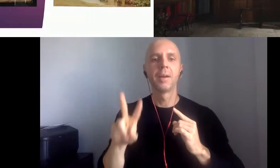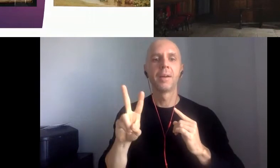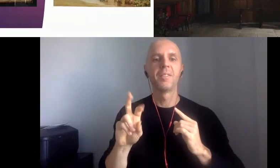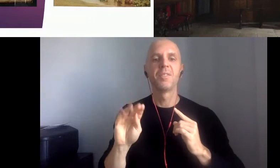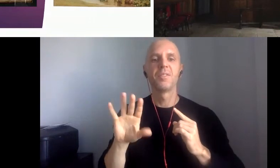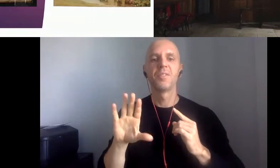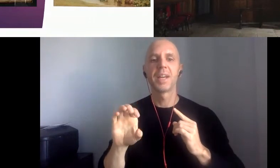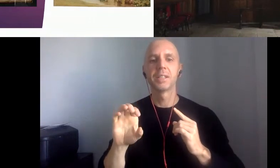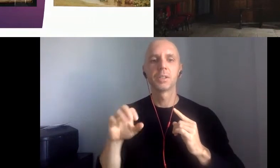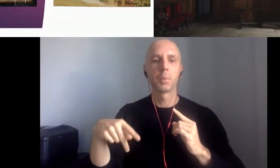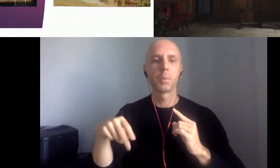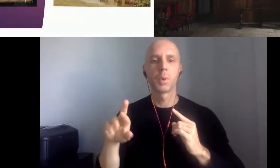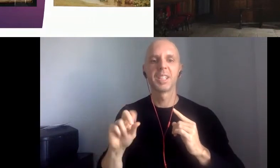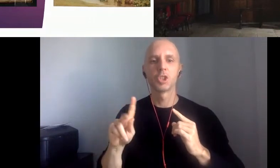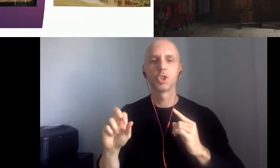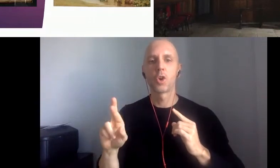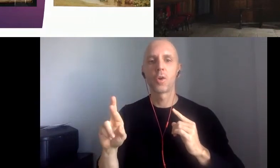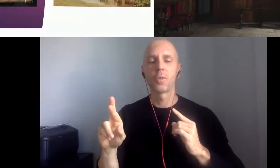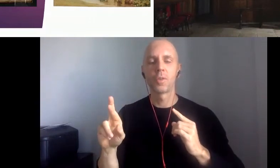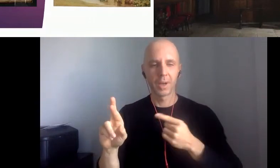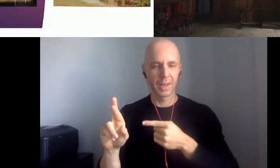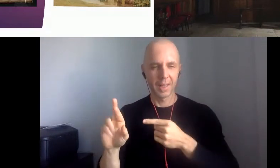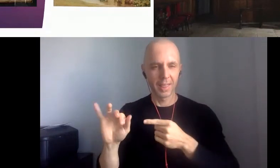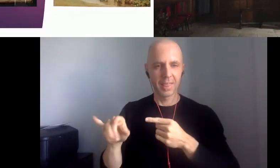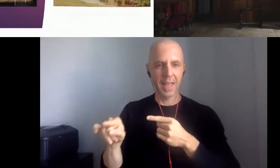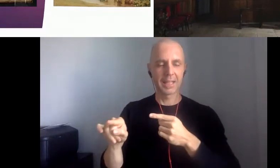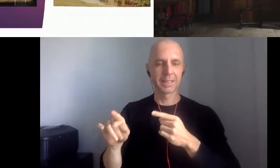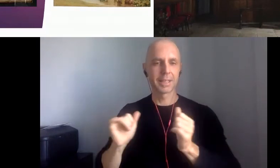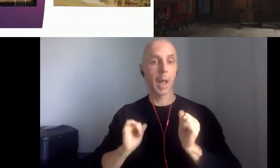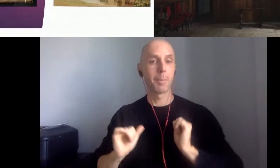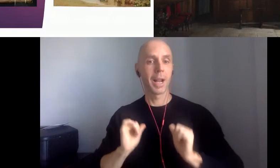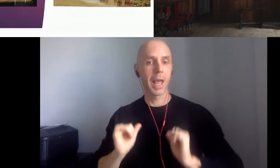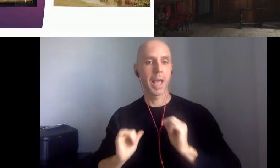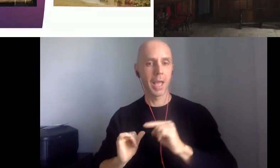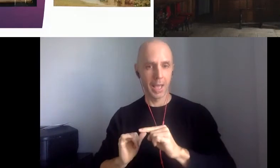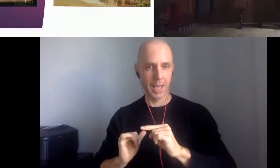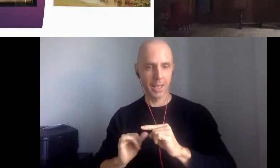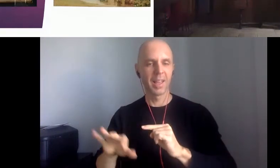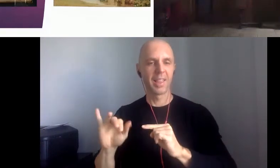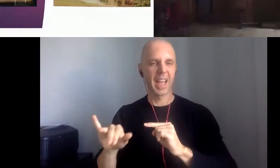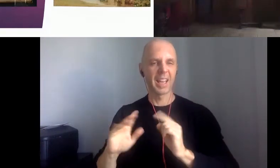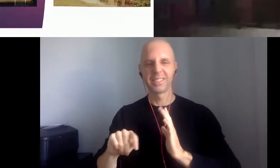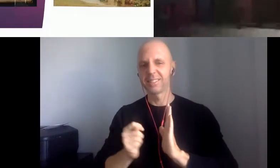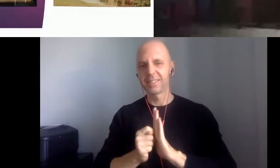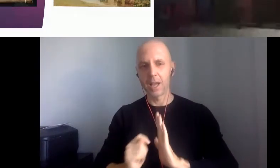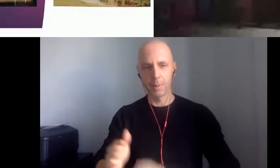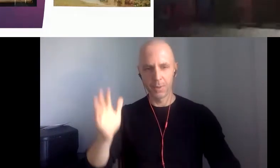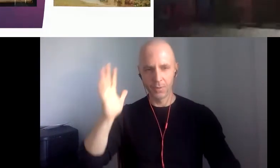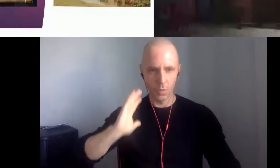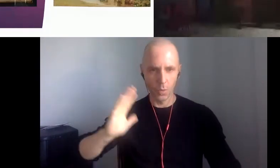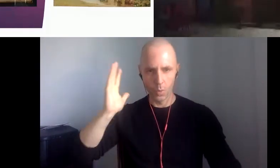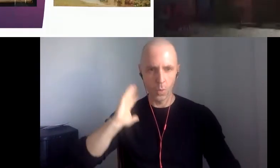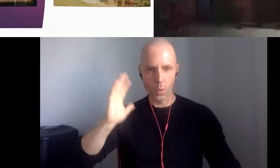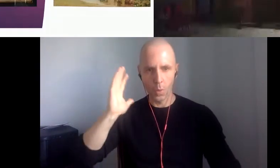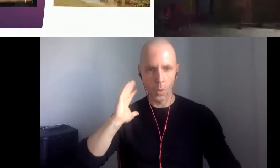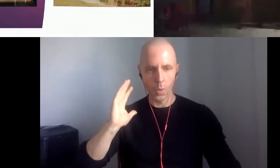called Thomas Otway, and it had been revived in Turner's time, so it had been restaged. So Turner could have